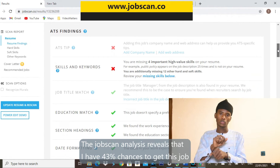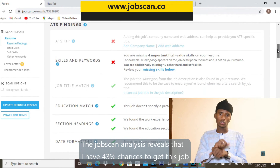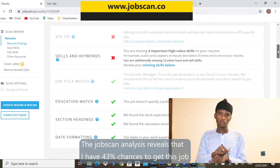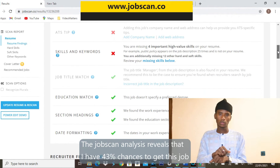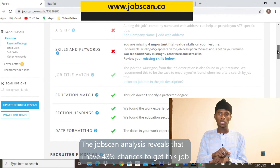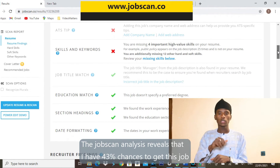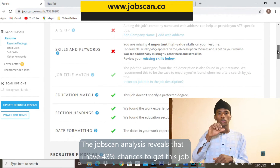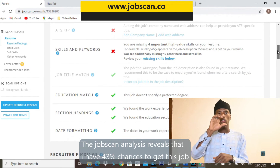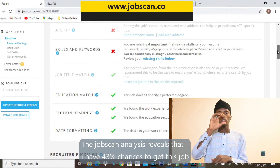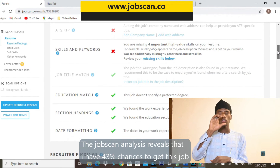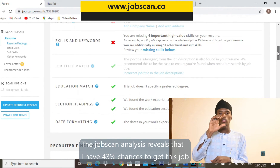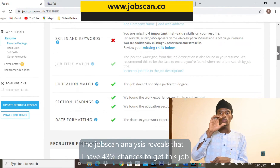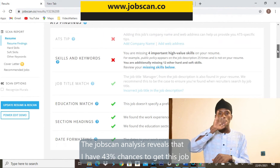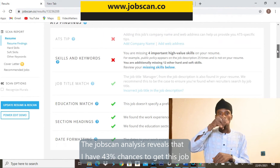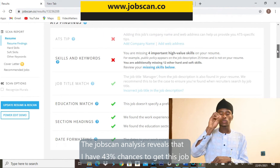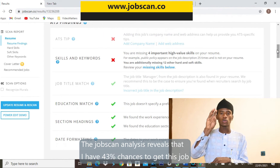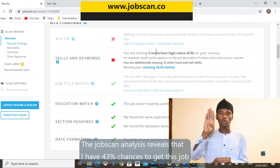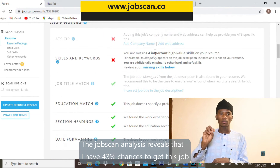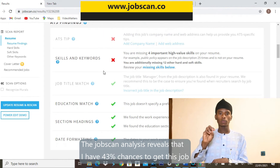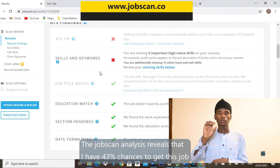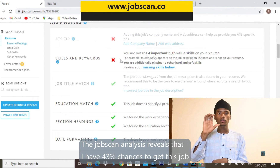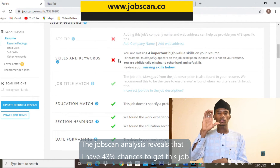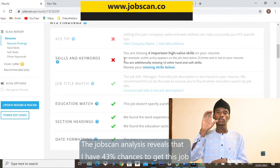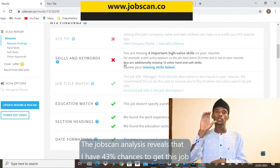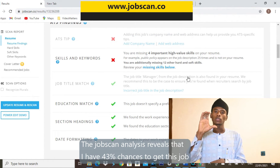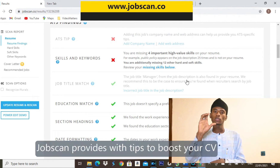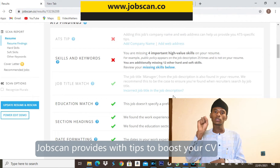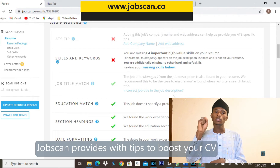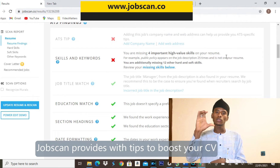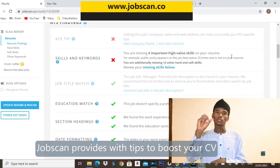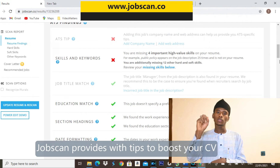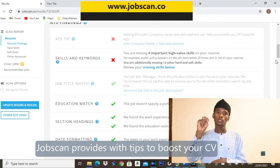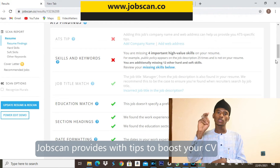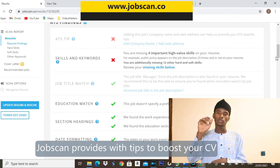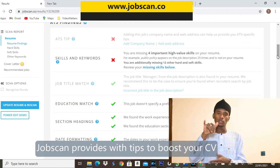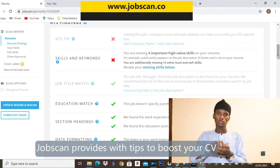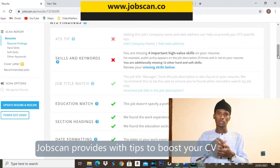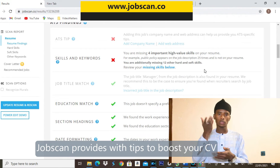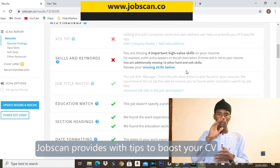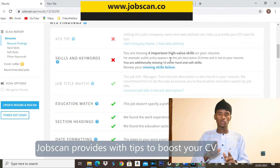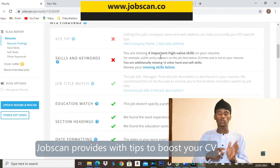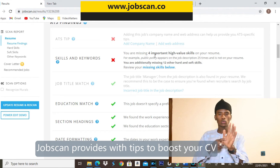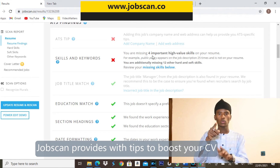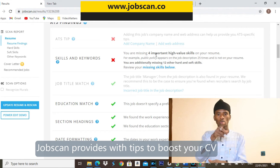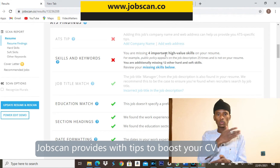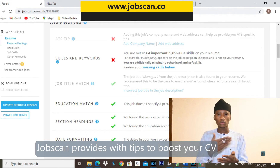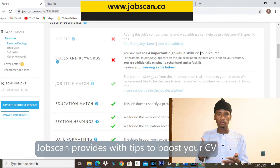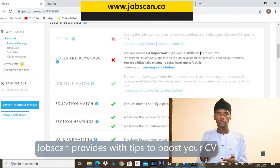also help in that it provides you with things that you need to look at and to boost your CV. So